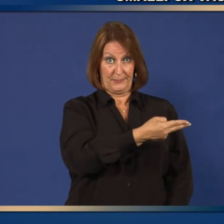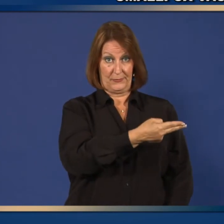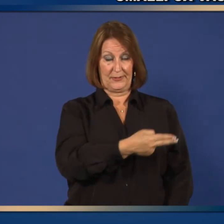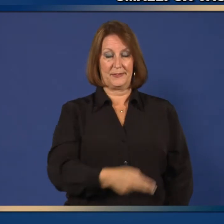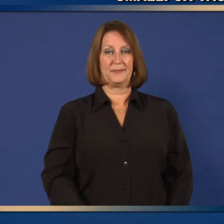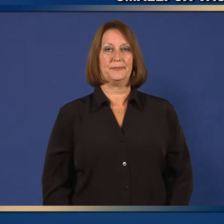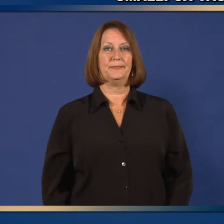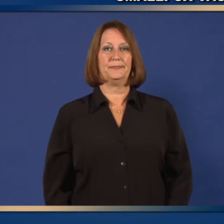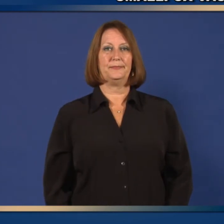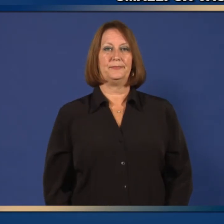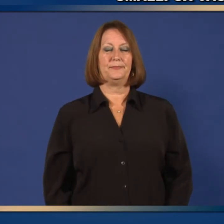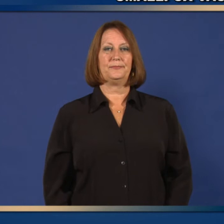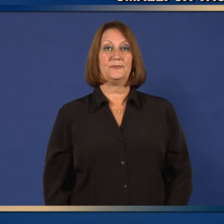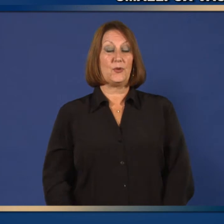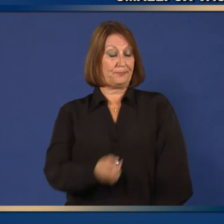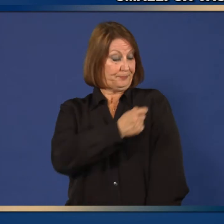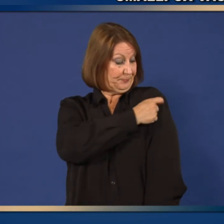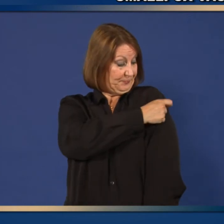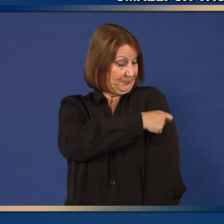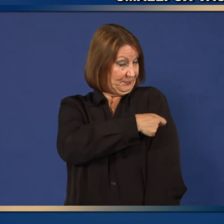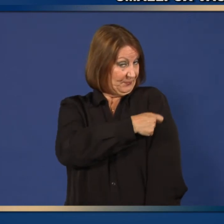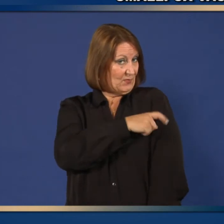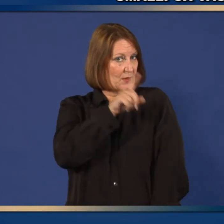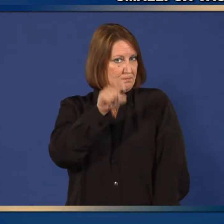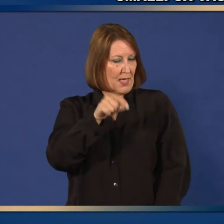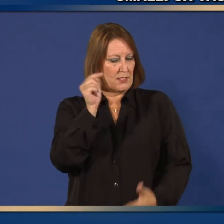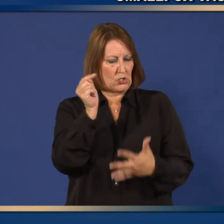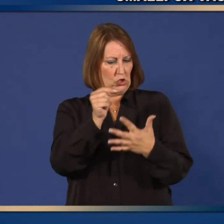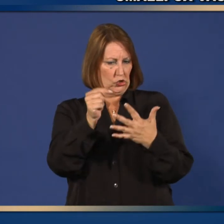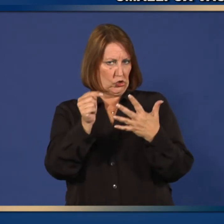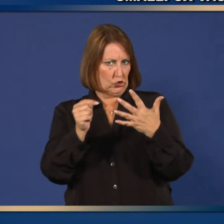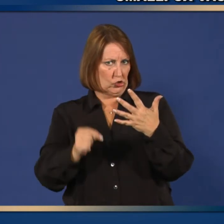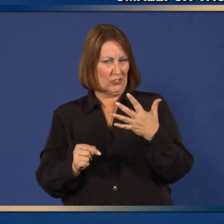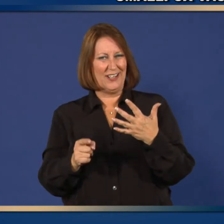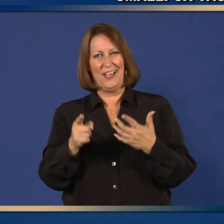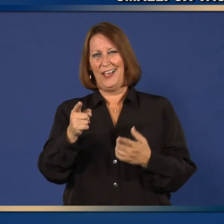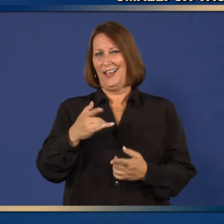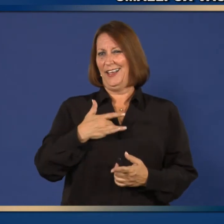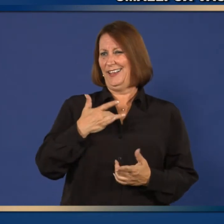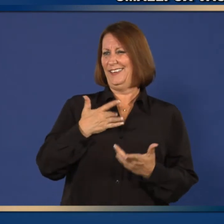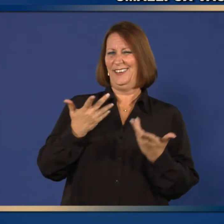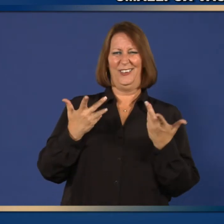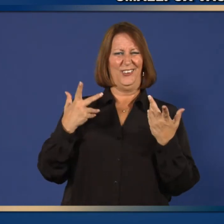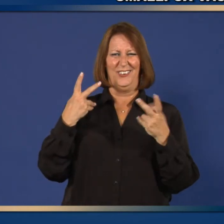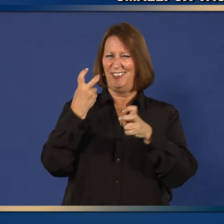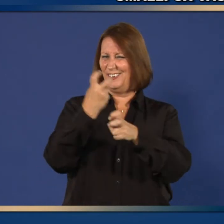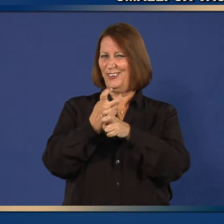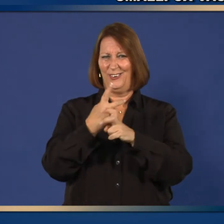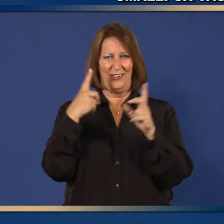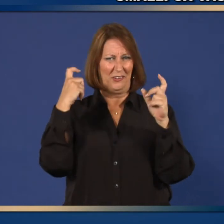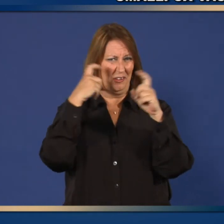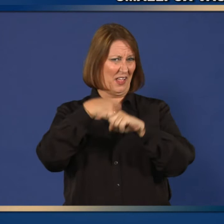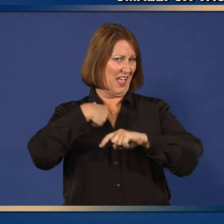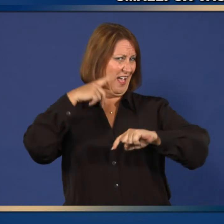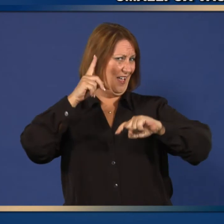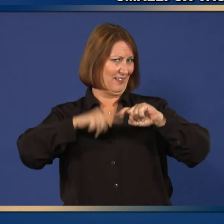If you do not feel like you can follow these instructions, do not get vaccinated.